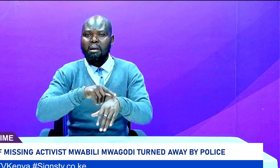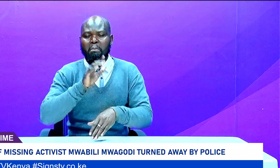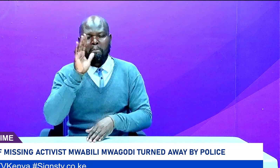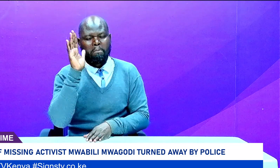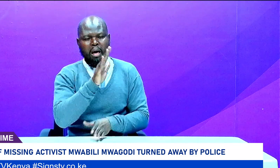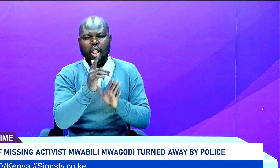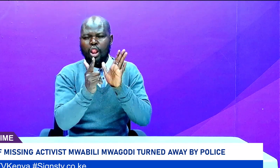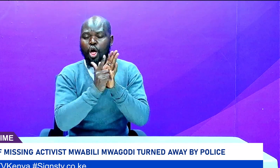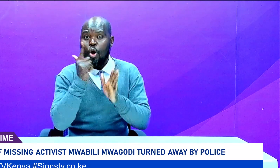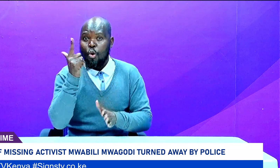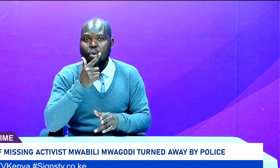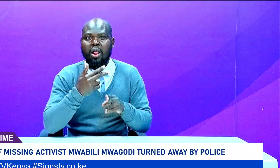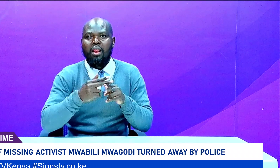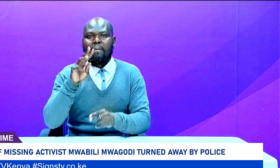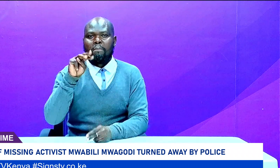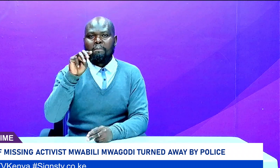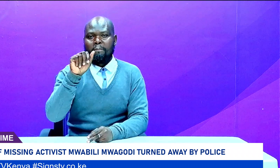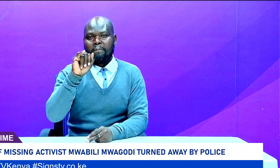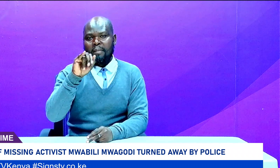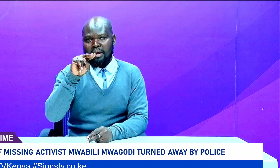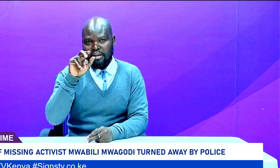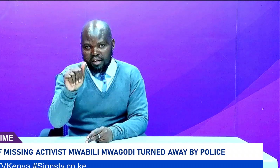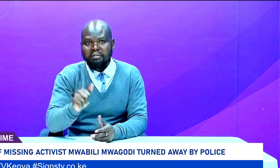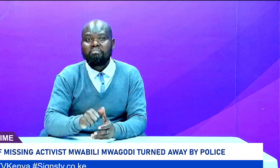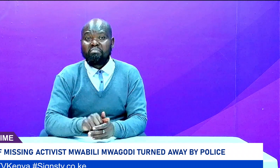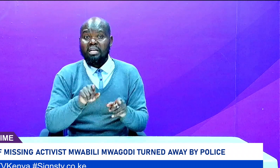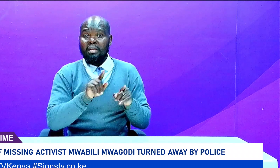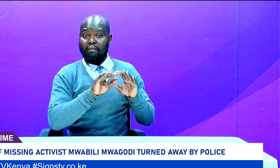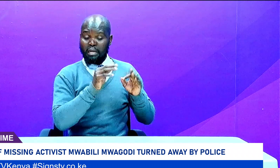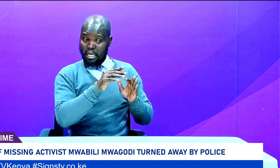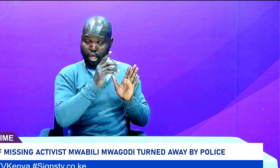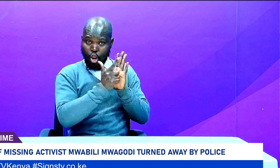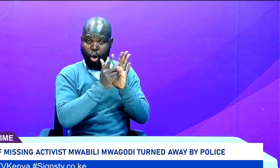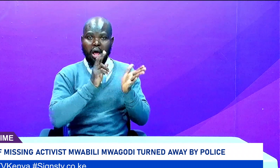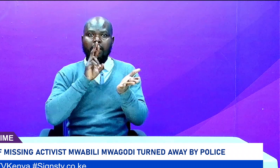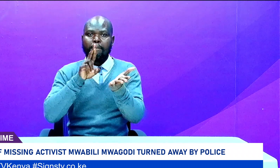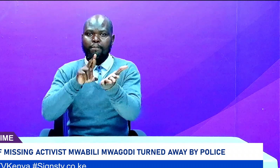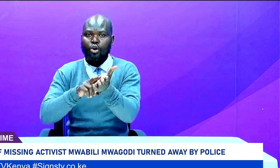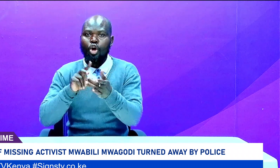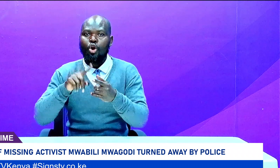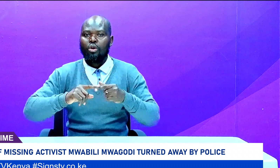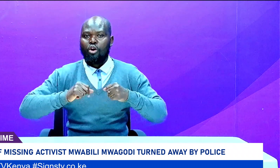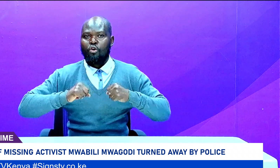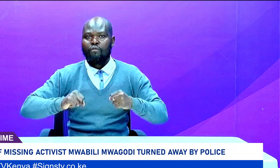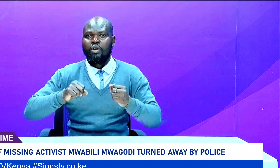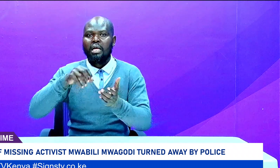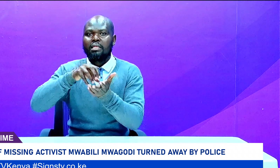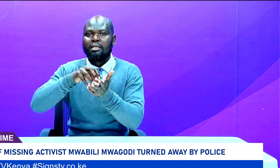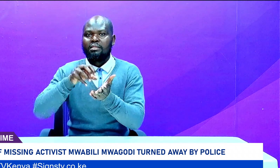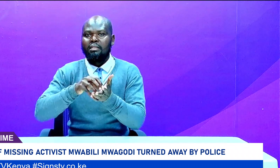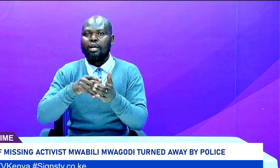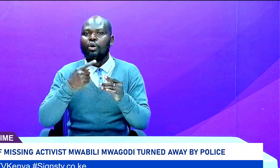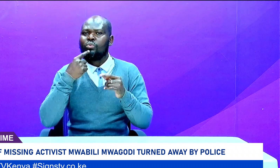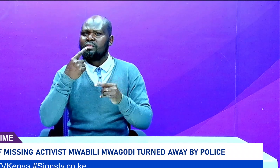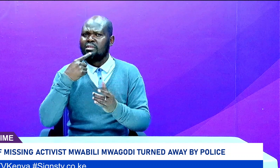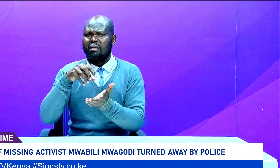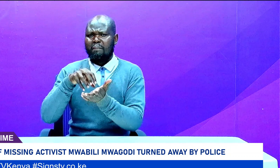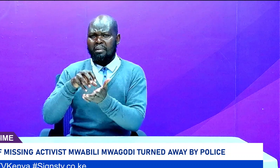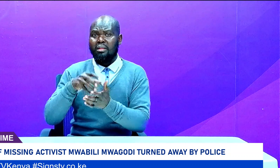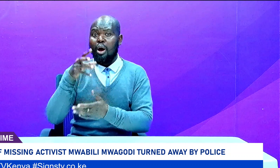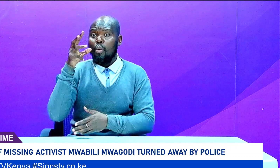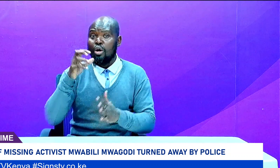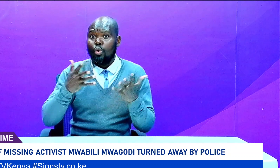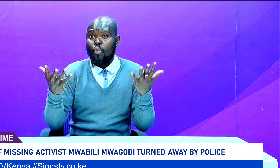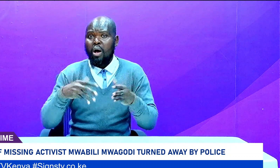station according to his lawyer Njanja Maina. Maina reports that officers at